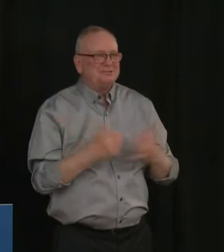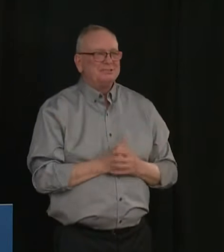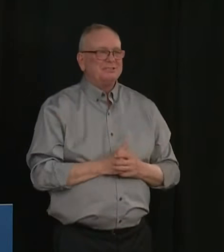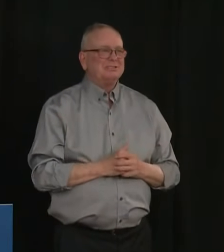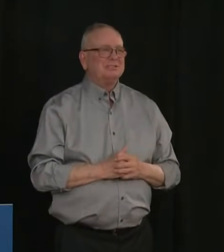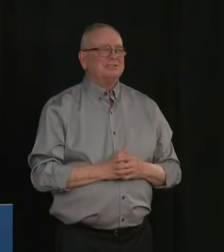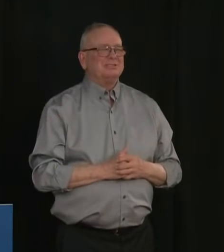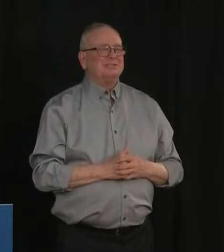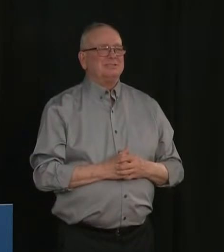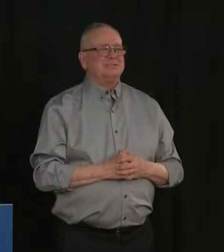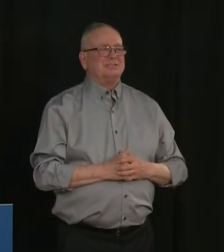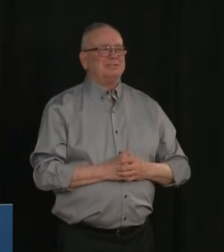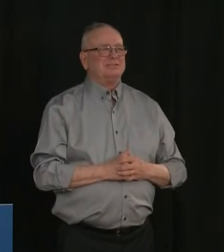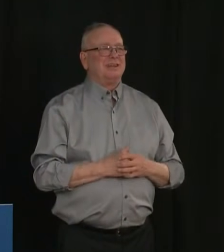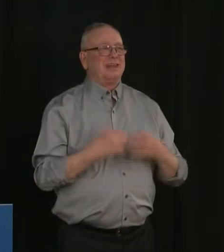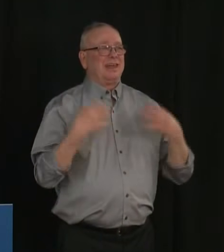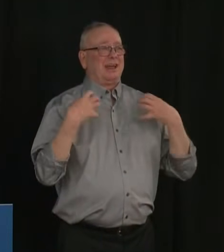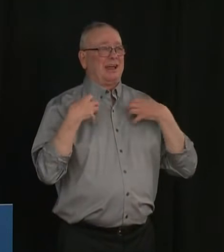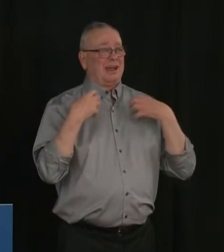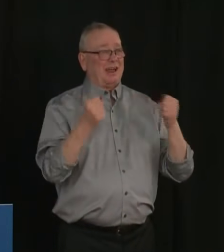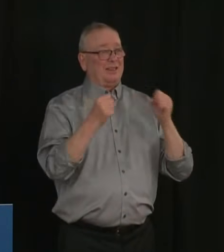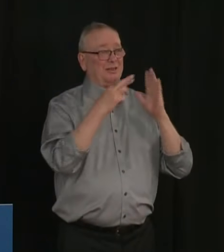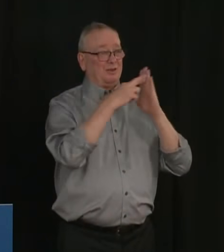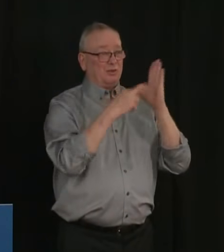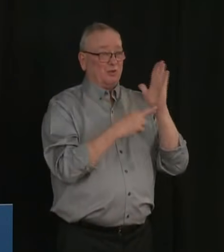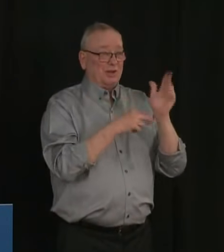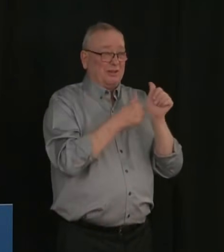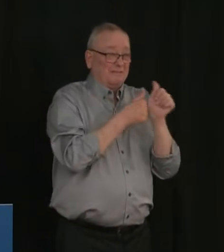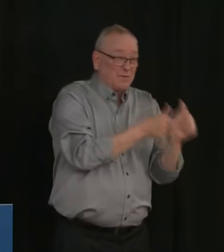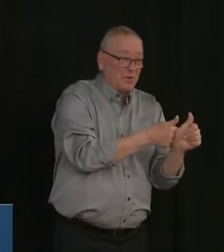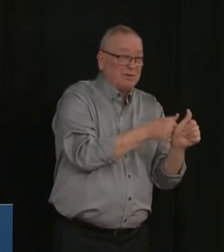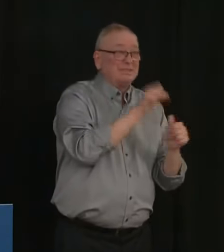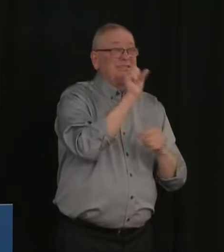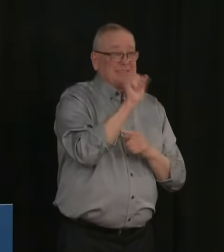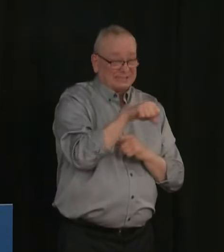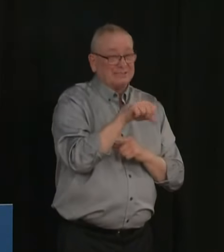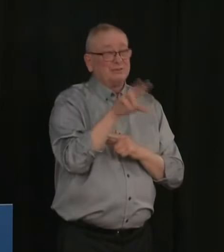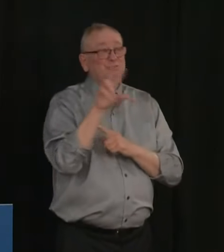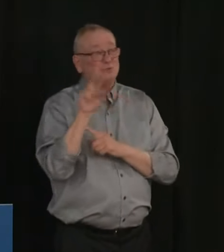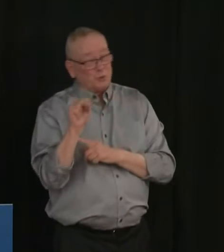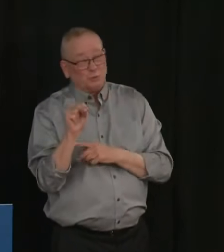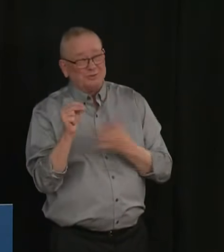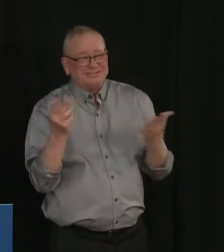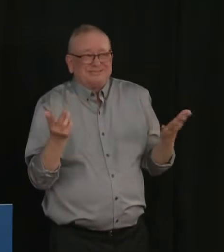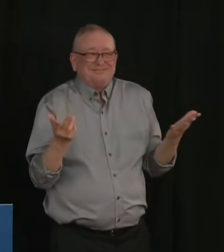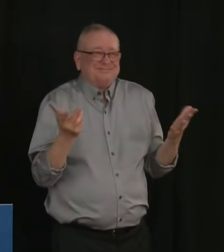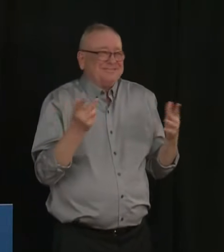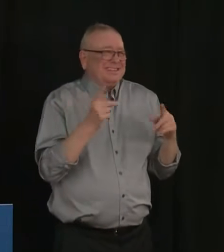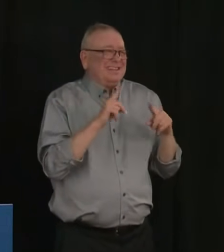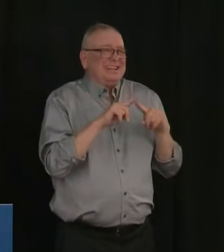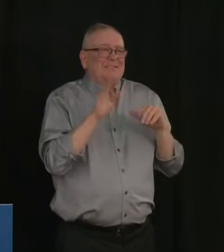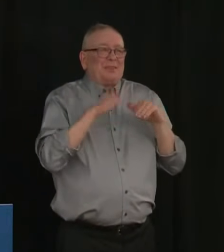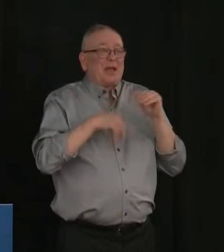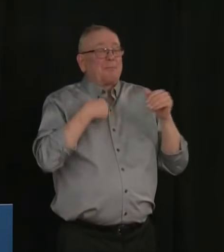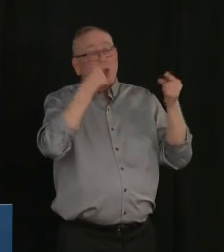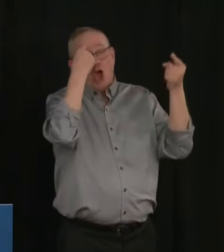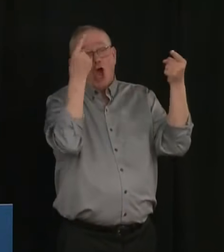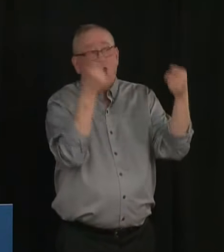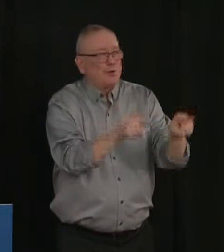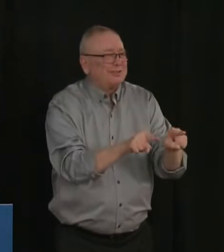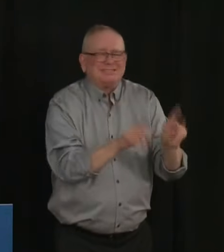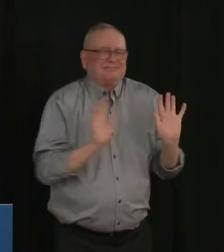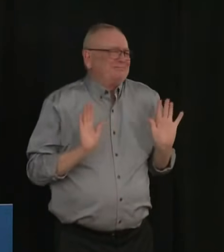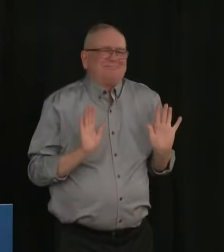actually follow the restrictions is a different question of whether or not someone fully supports them. These restrictions are legally